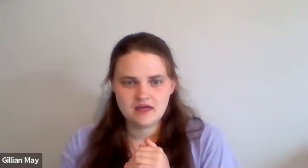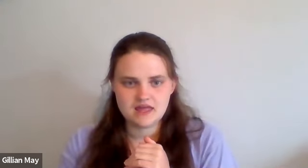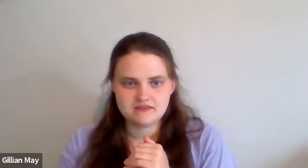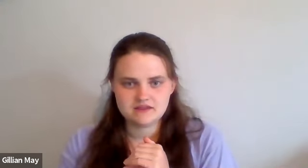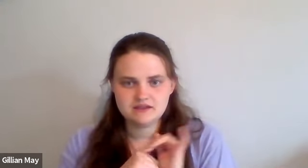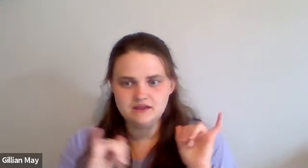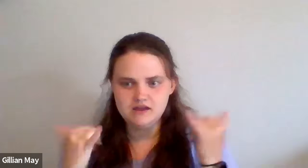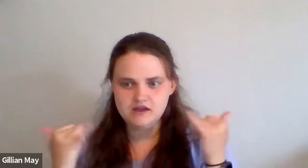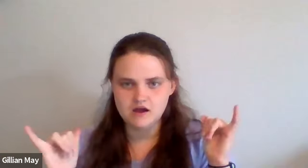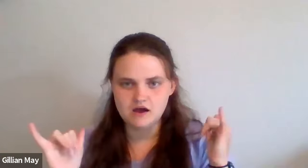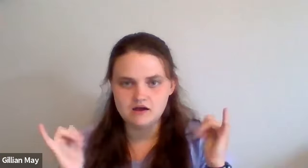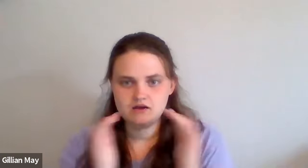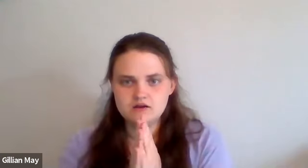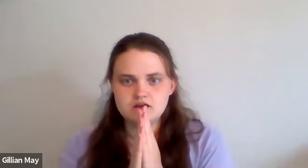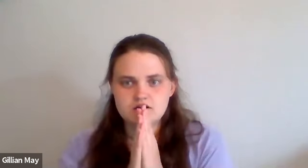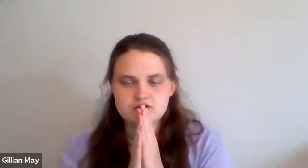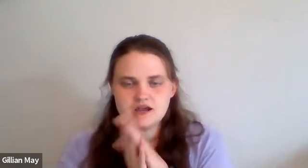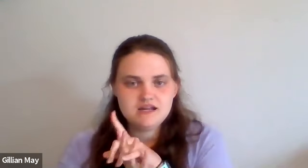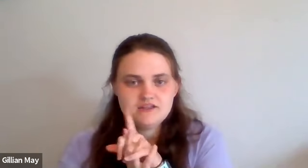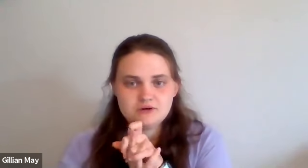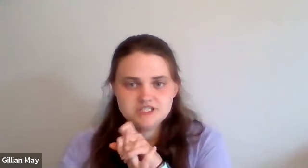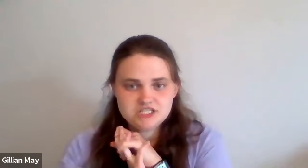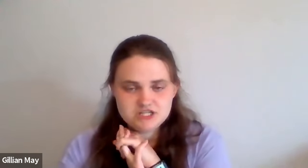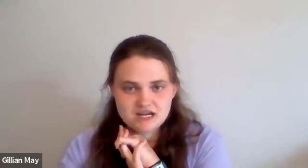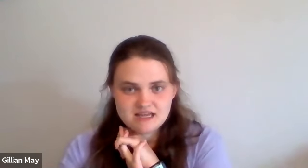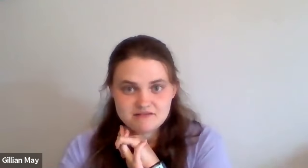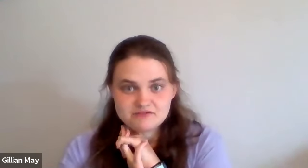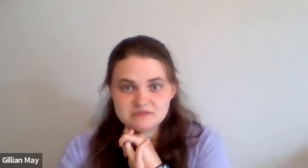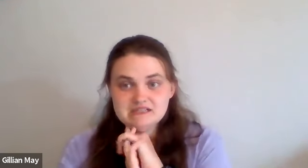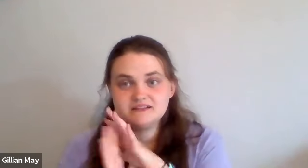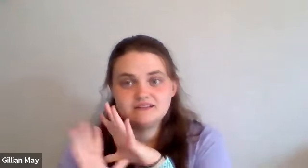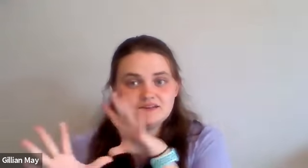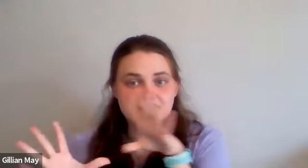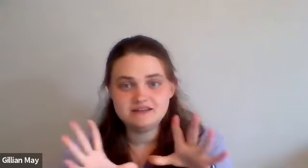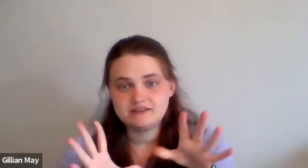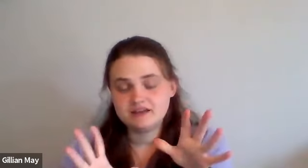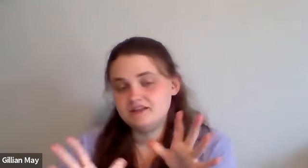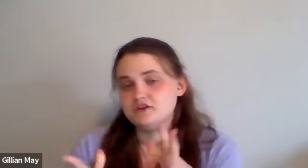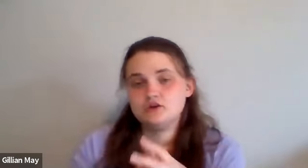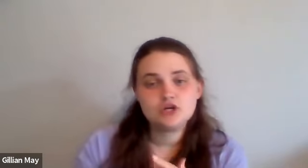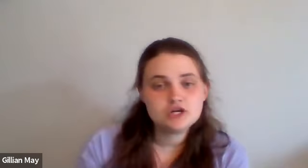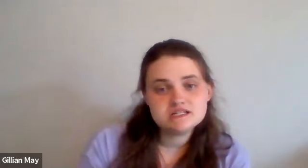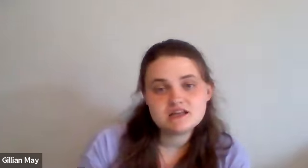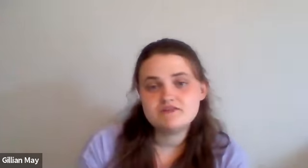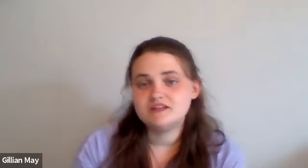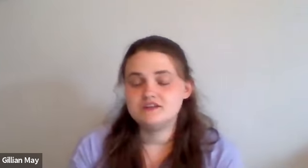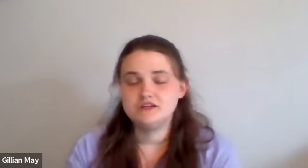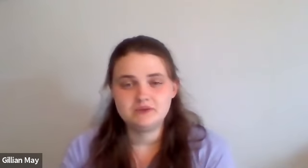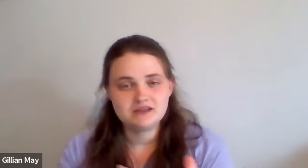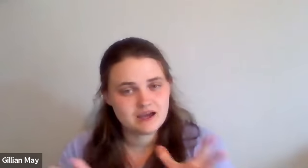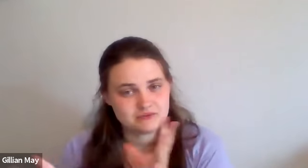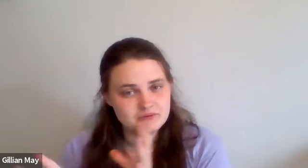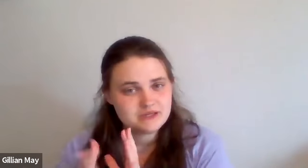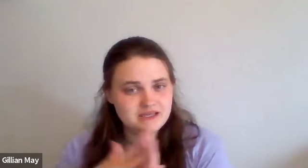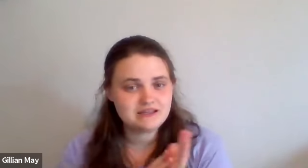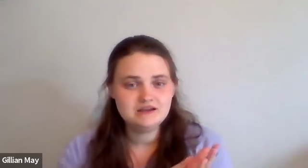And then, yeah. Are there any other questions you guys have for me? Like anything you're curious of, anything you need to kind of repeat?